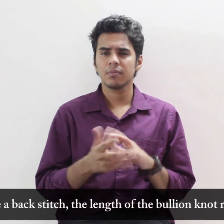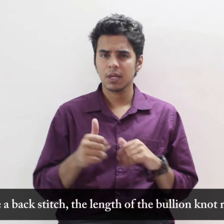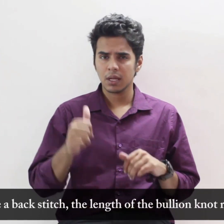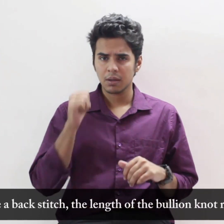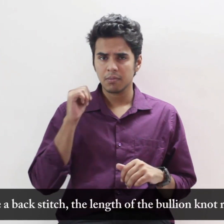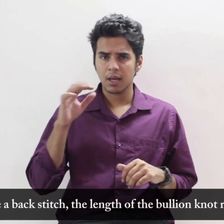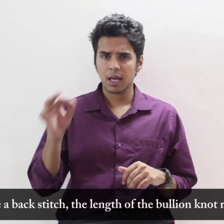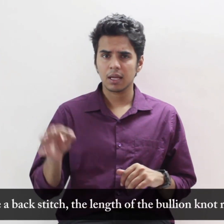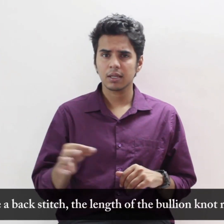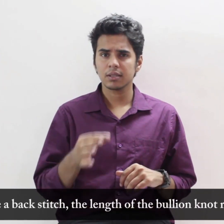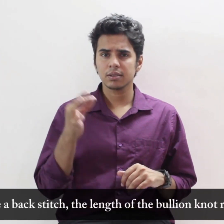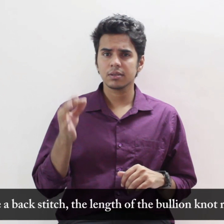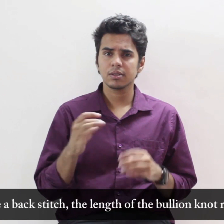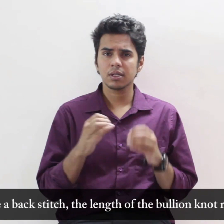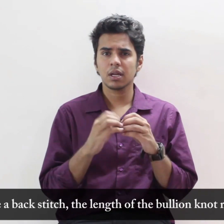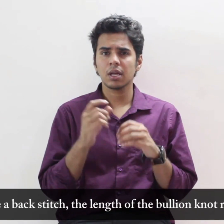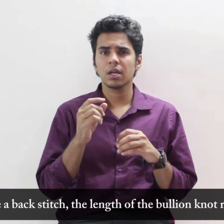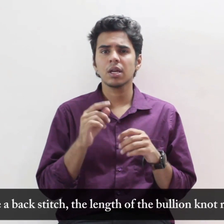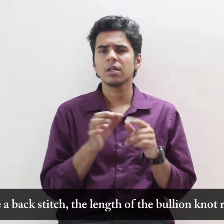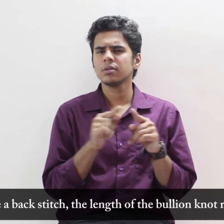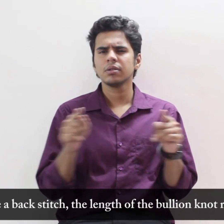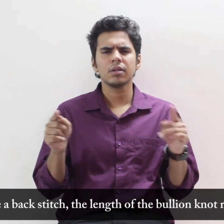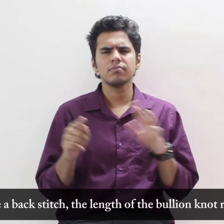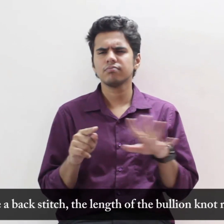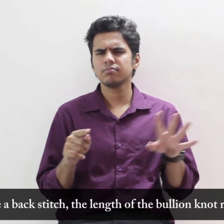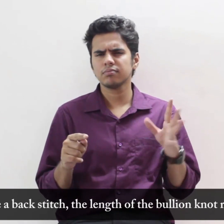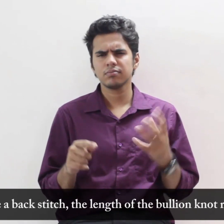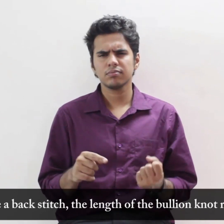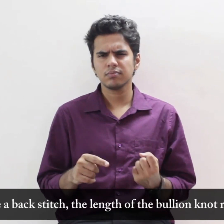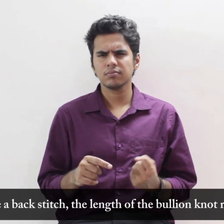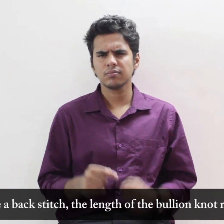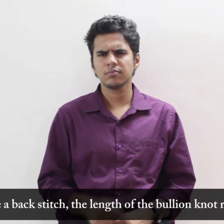Make a backstitch the length of the bullion knot required.